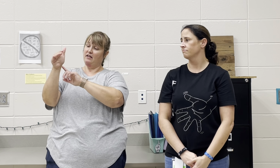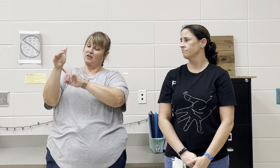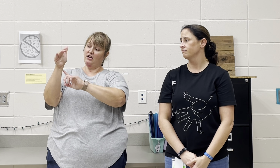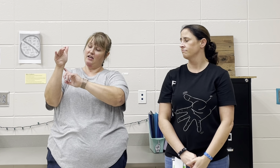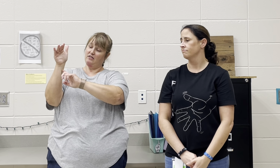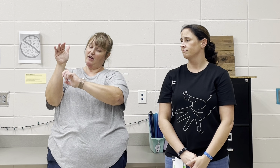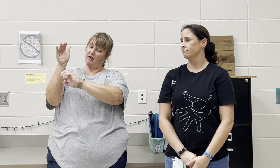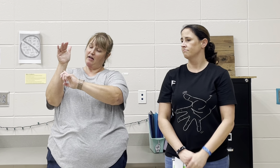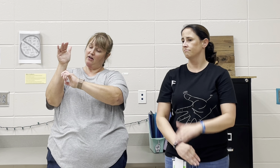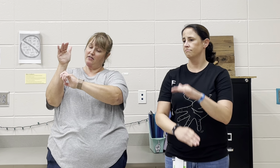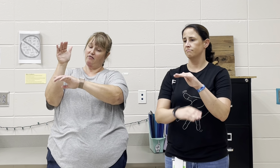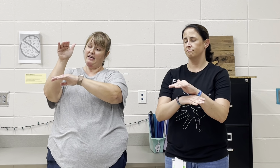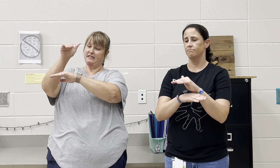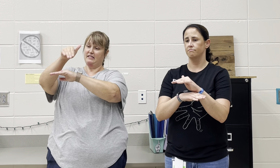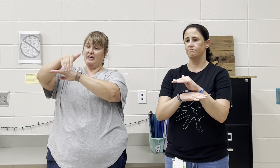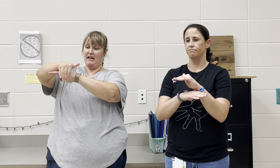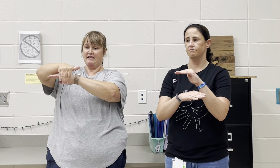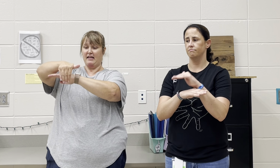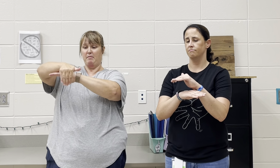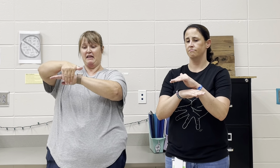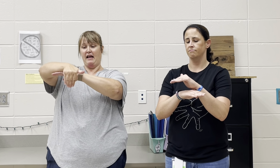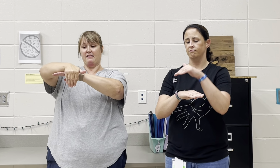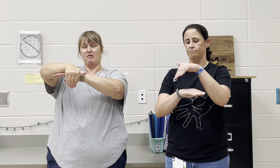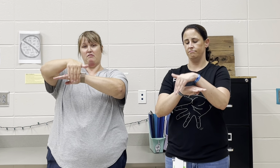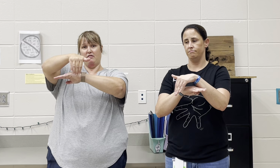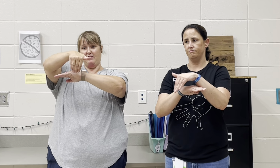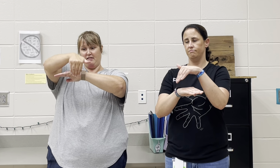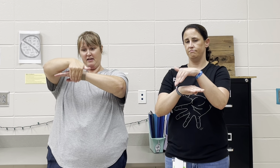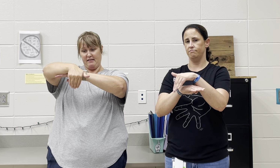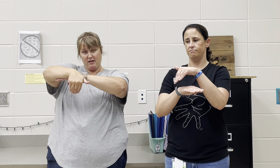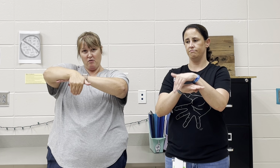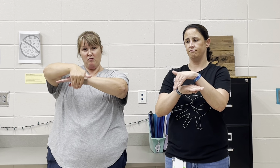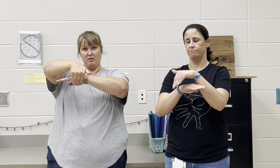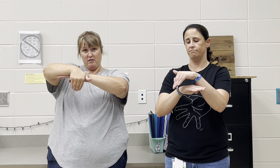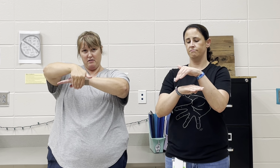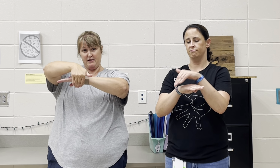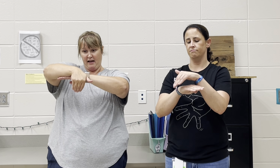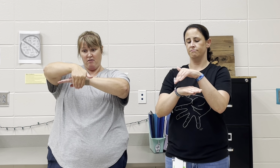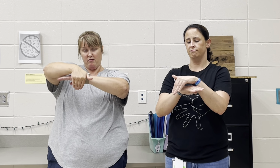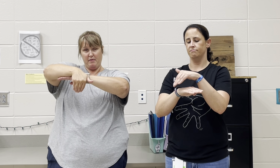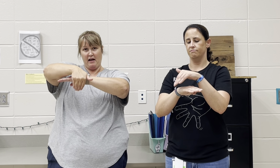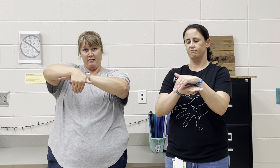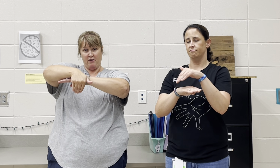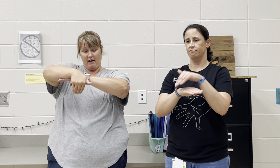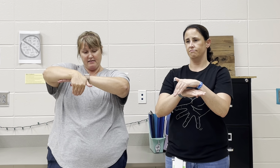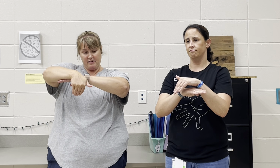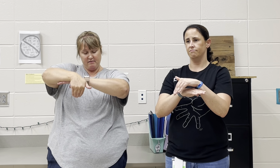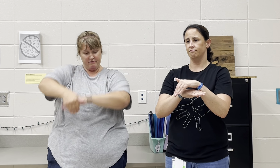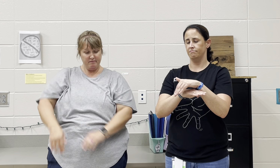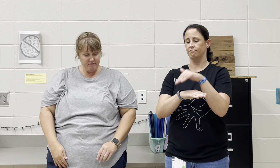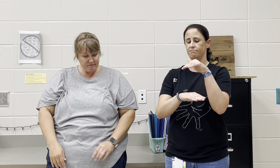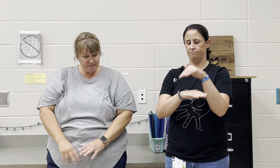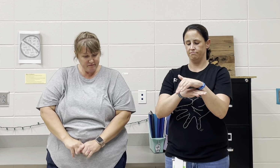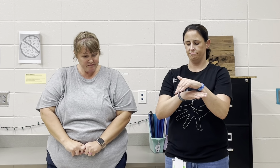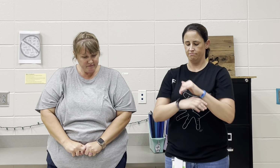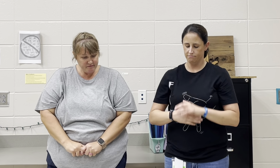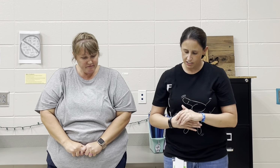you're gonna use like right here at the wrist, and it's gonna be night. So the sun has gone down behind the horizon.